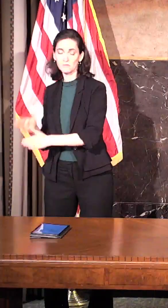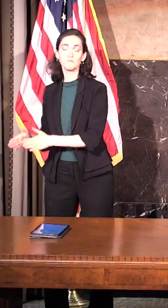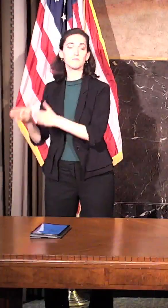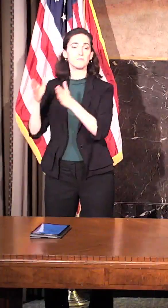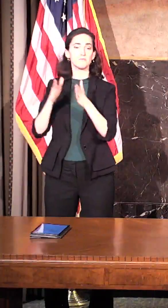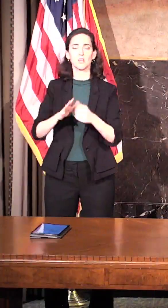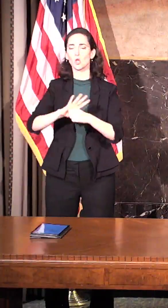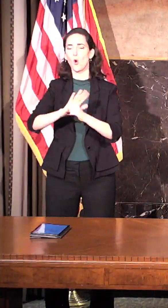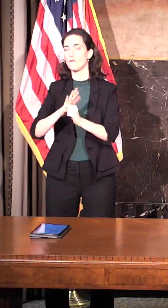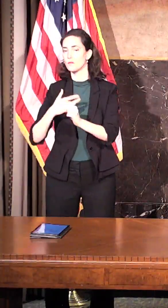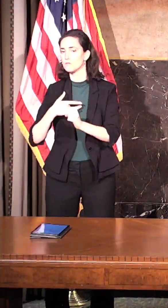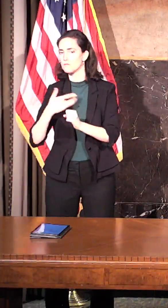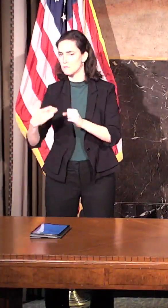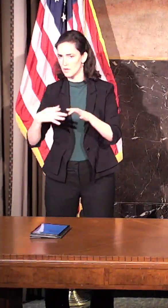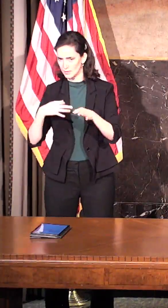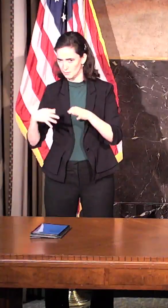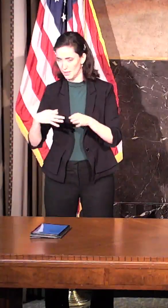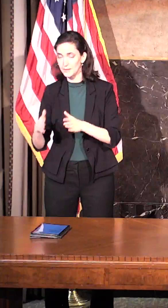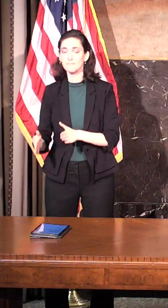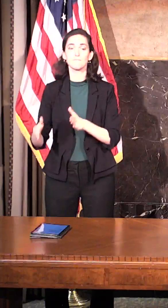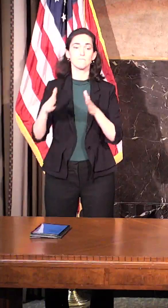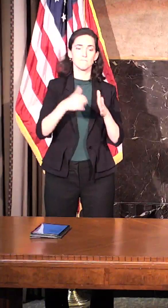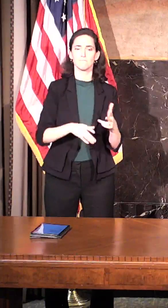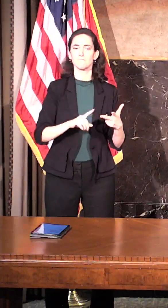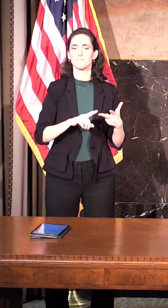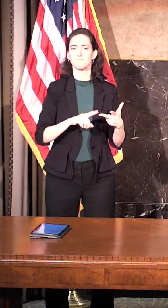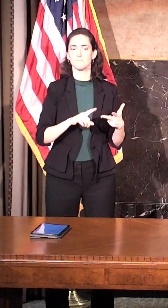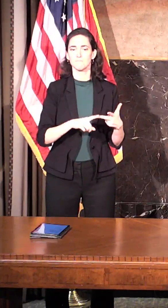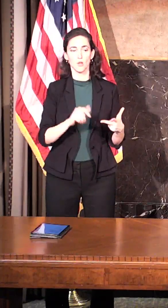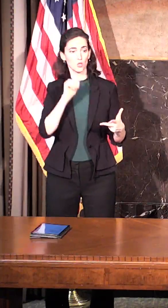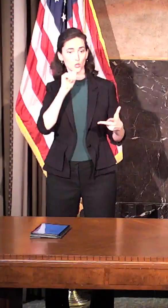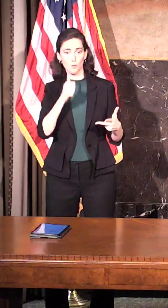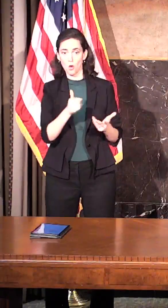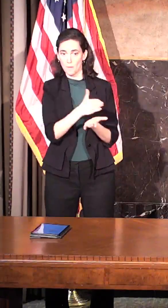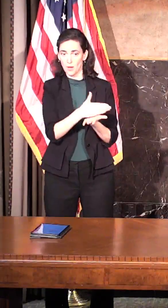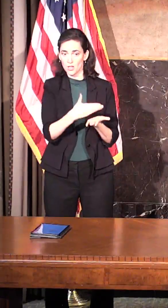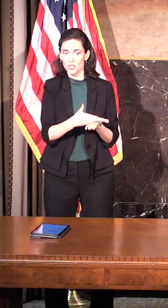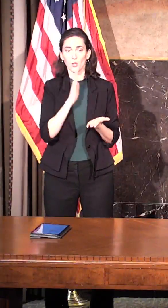budget presentation that will happen tomorrow at the Joint